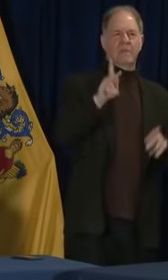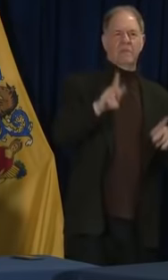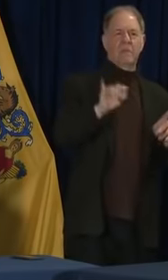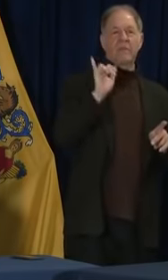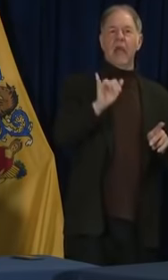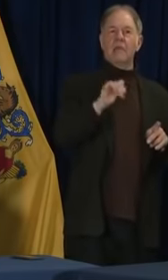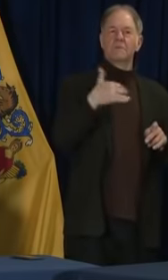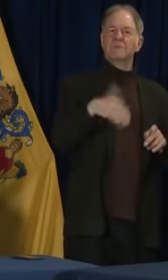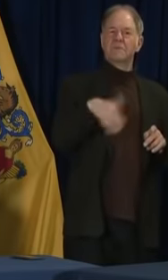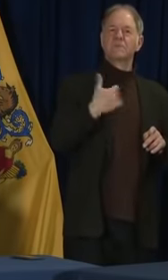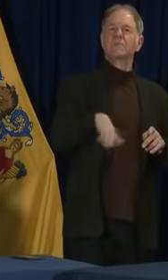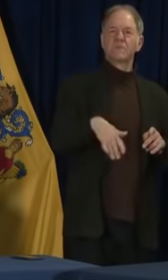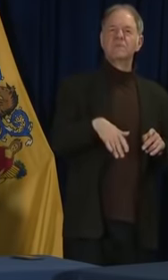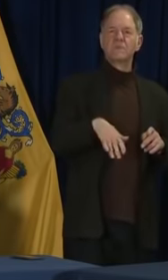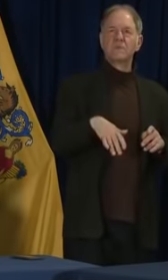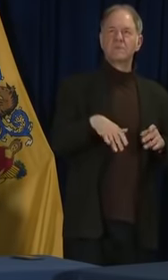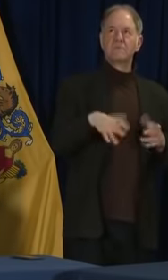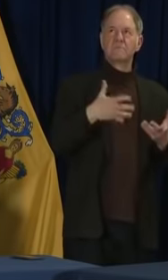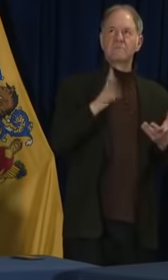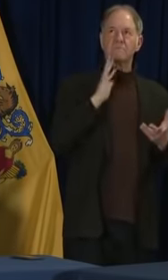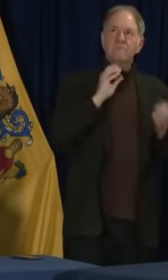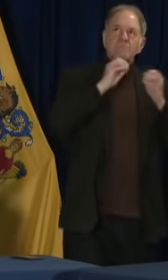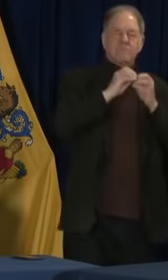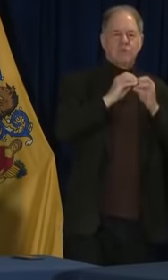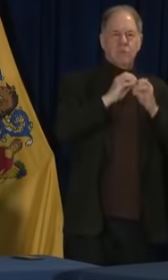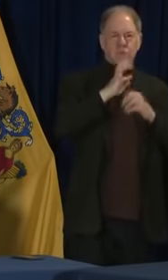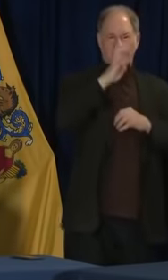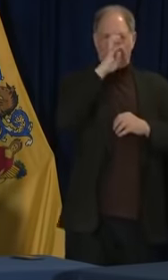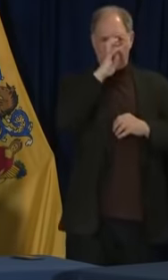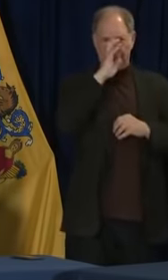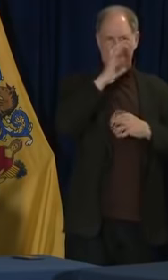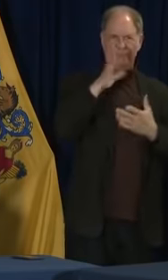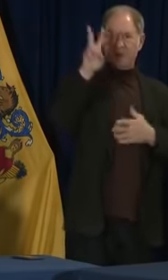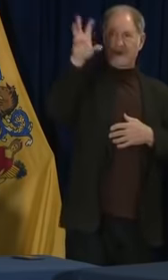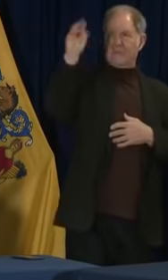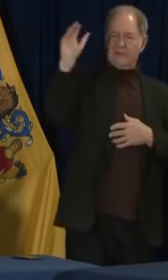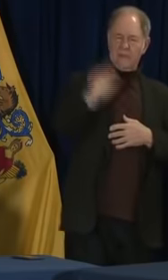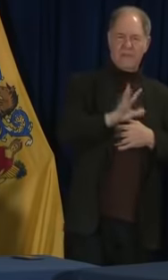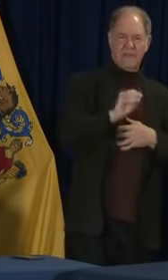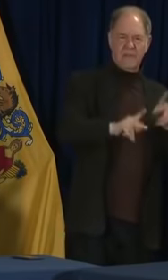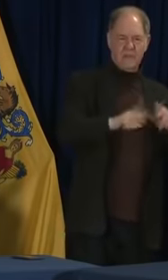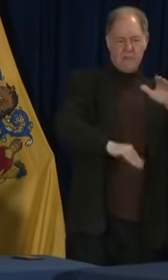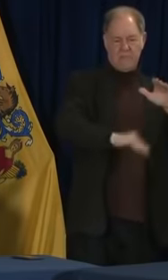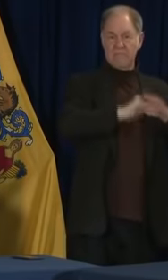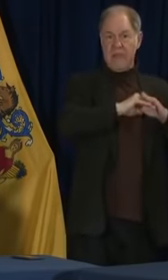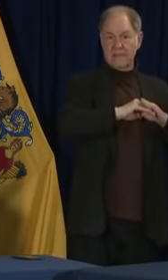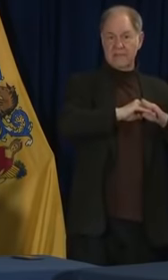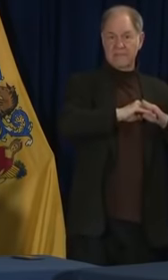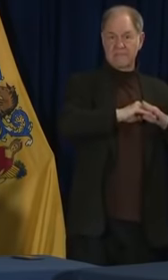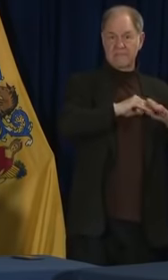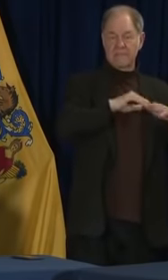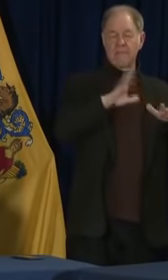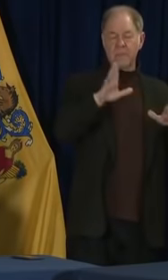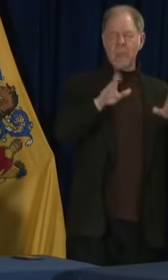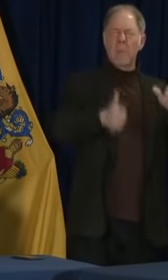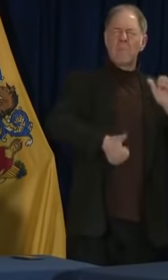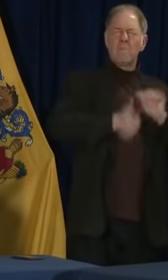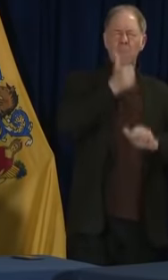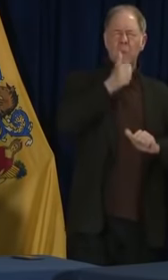is going to be a lot. That's 80% tighter. I think most folks in this state, overwhelmingly, in